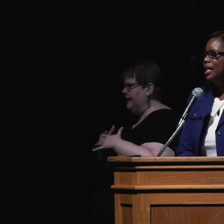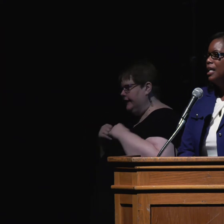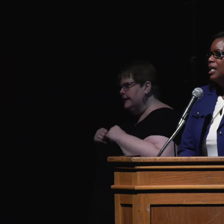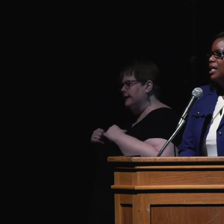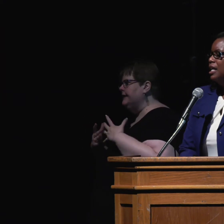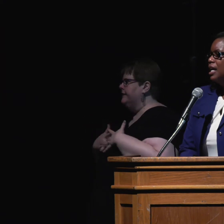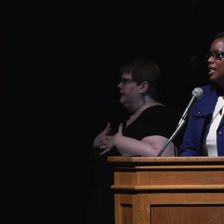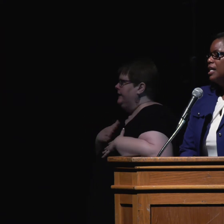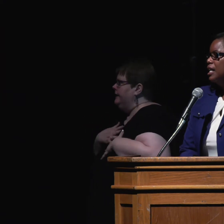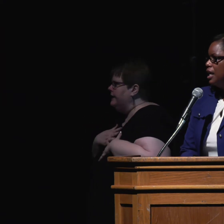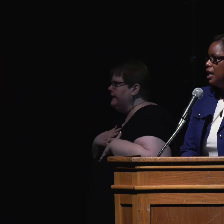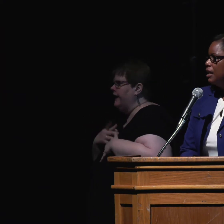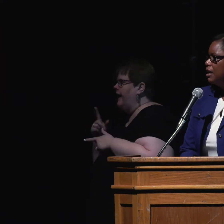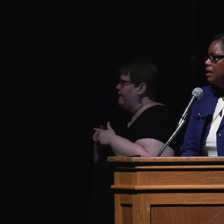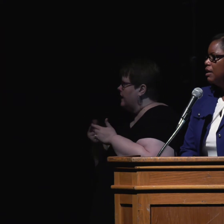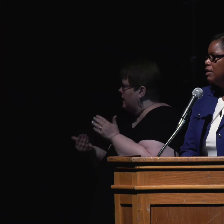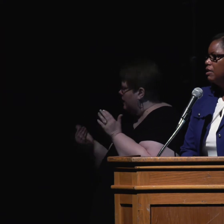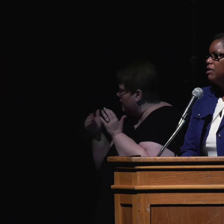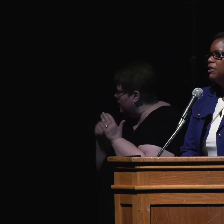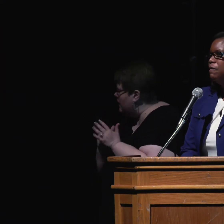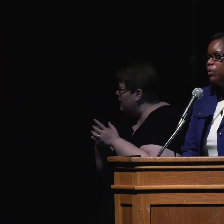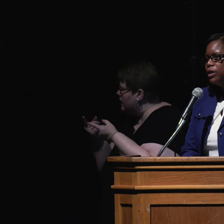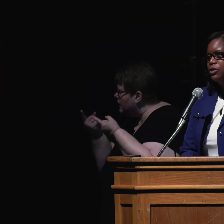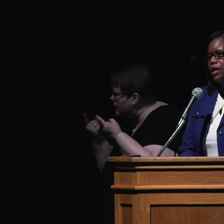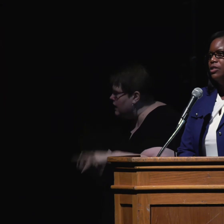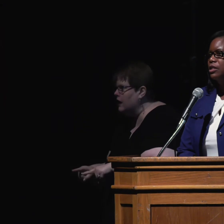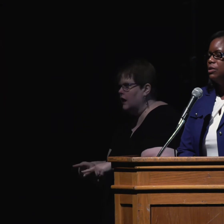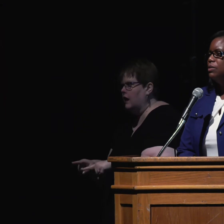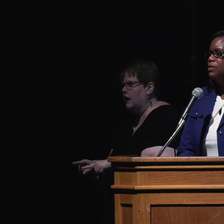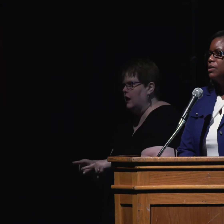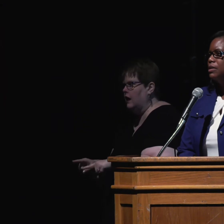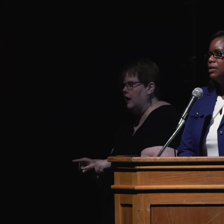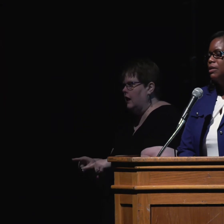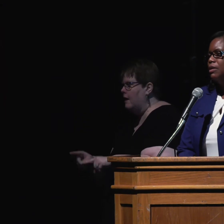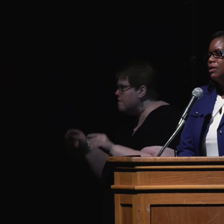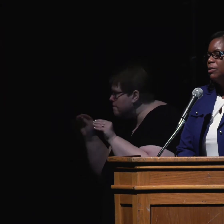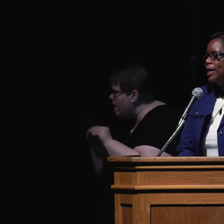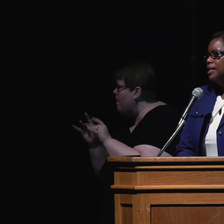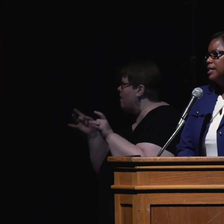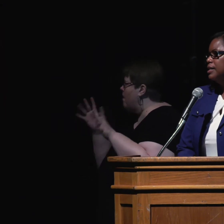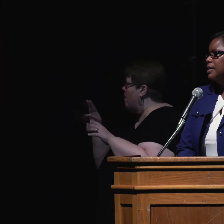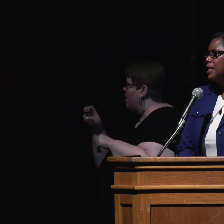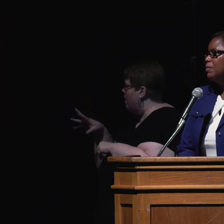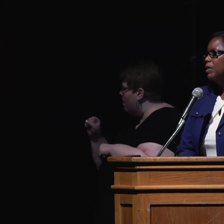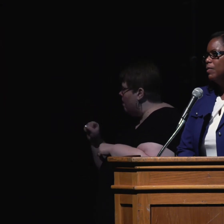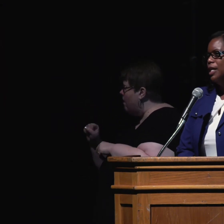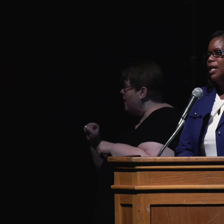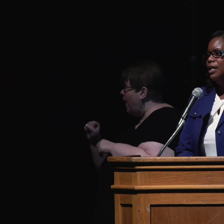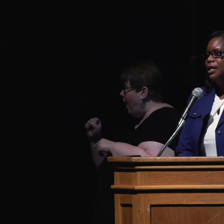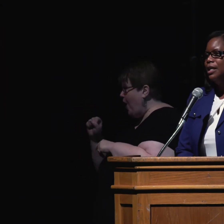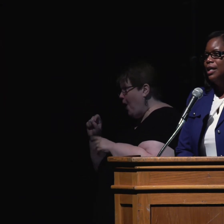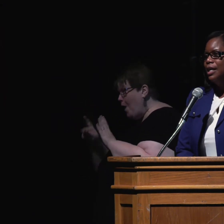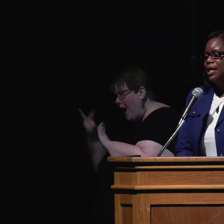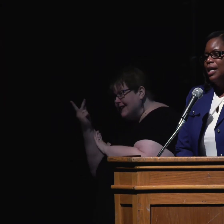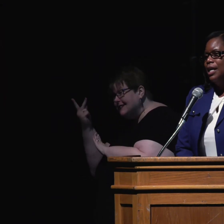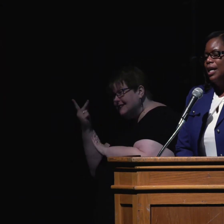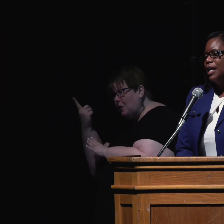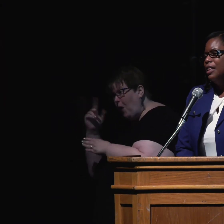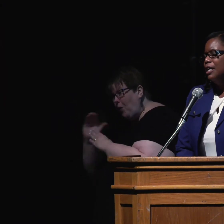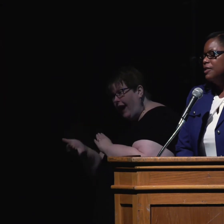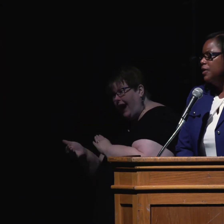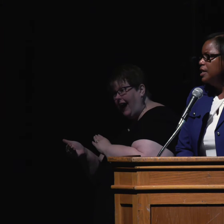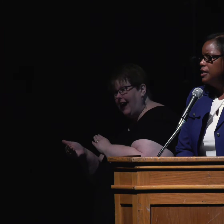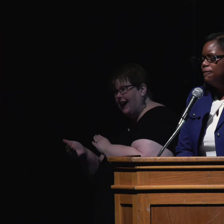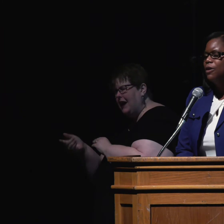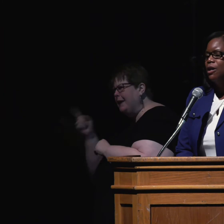and then again learned of more tragic news twice in one weekend. And